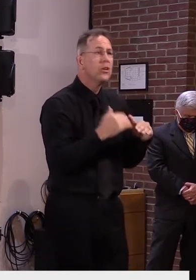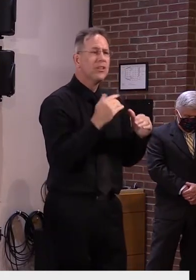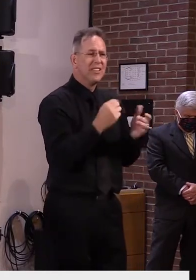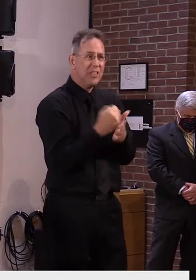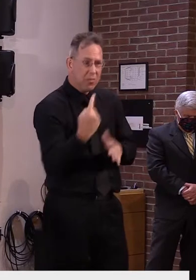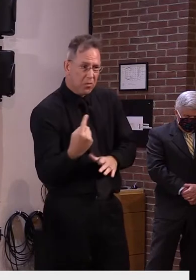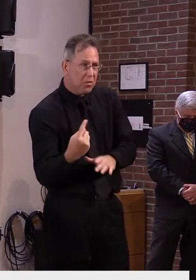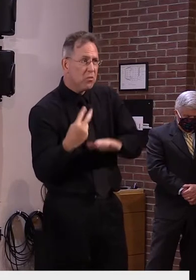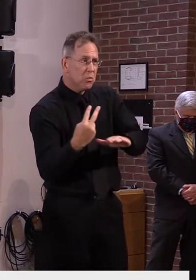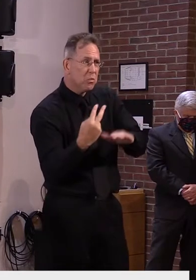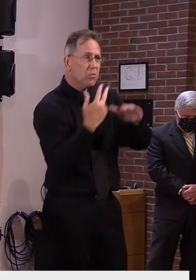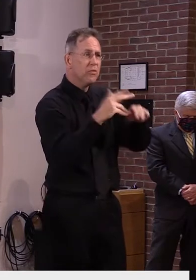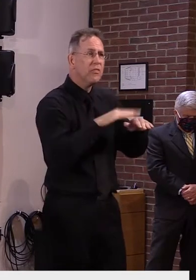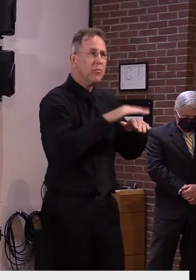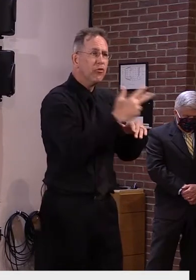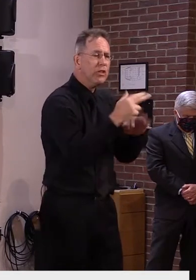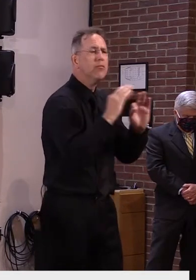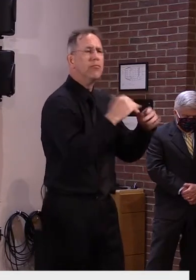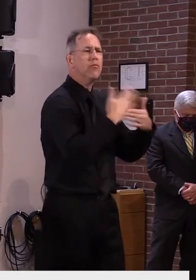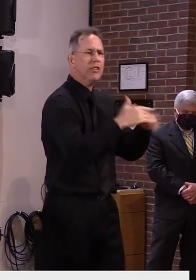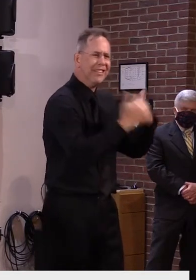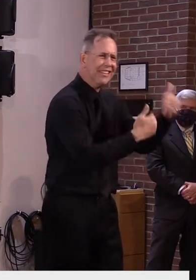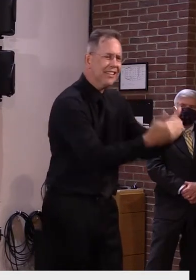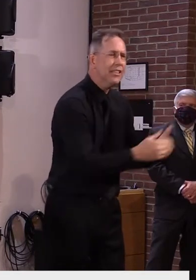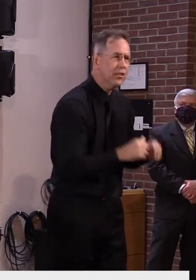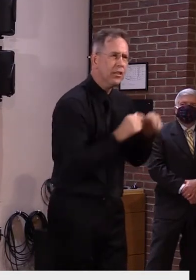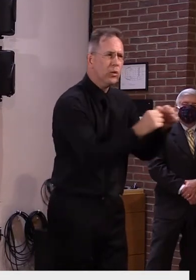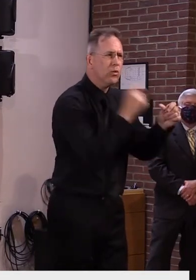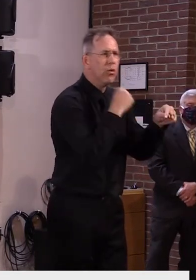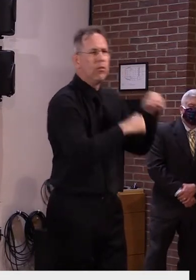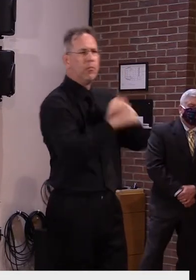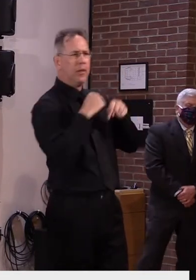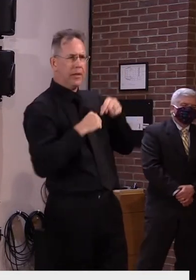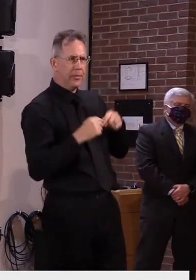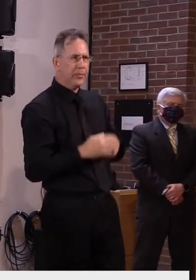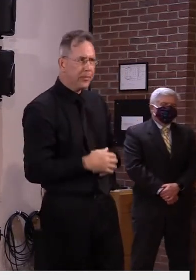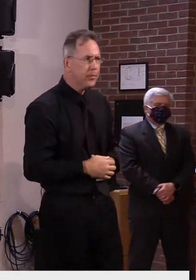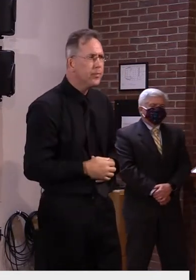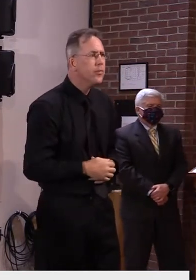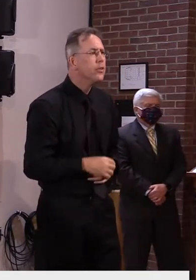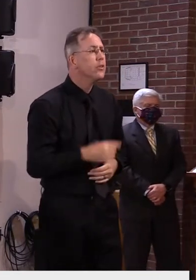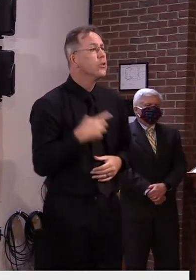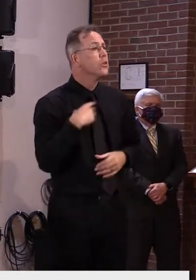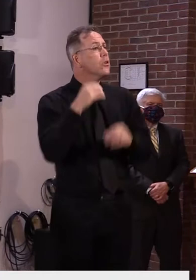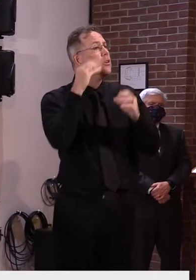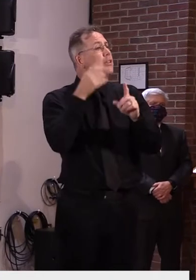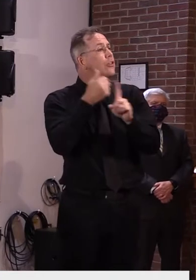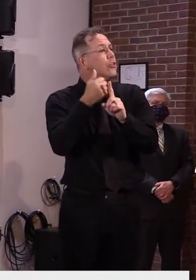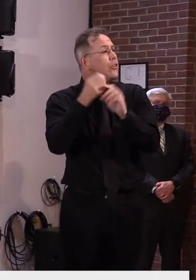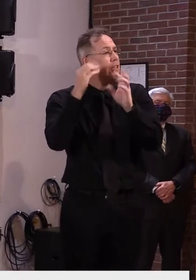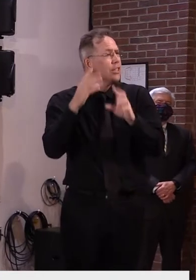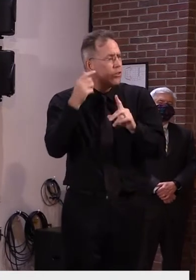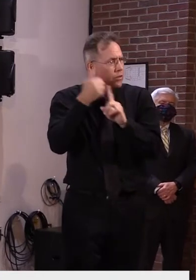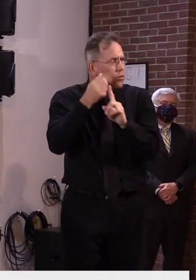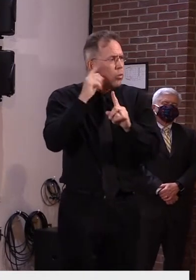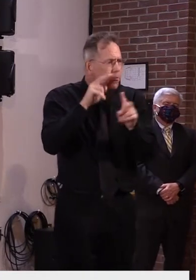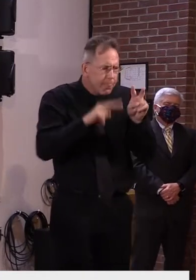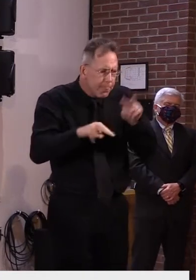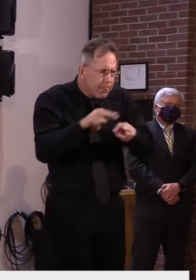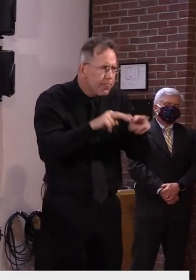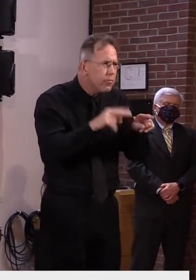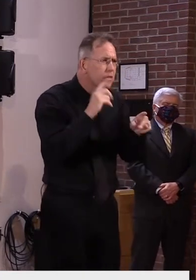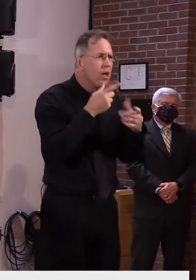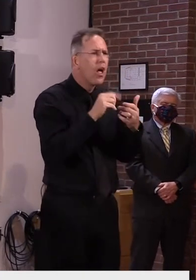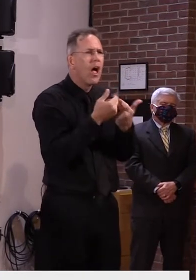students. In the coming weeks, our teachers will begin to assess the impact of this emergency on the education of our students.